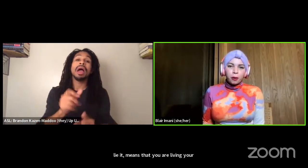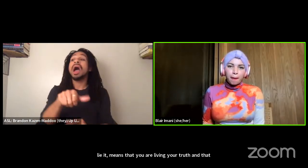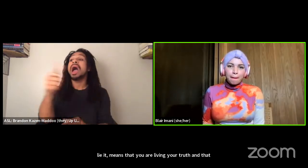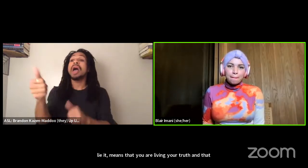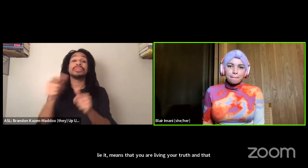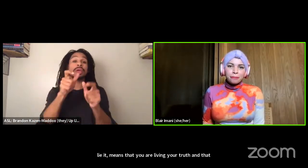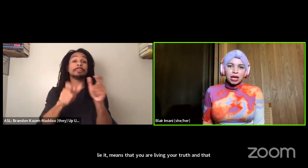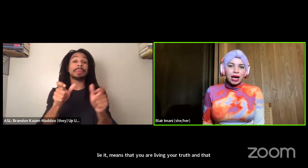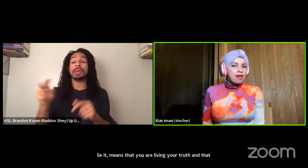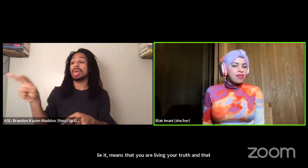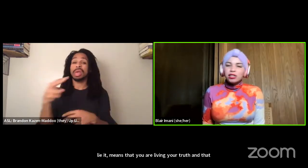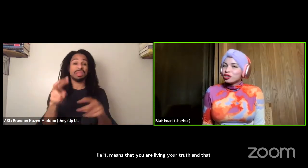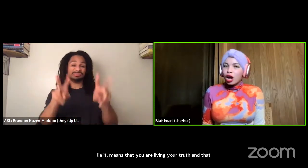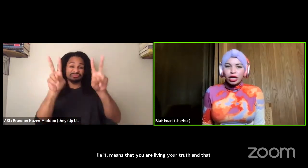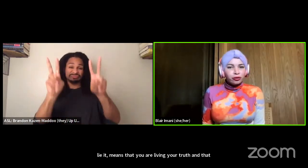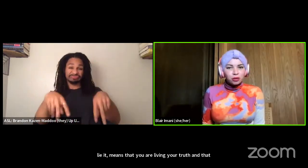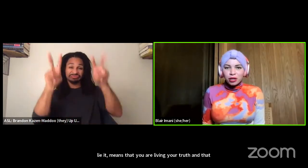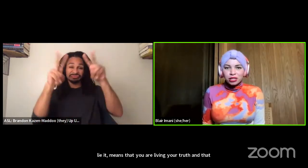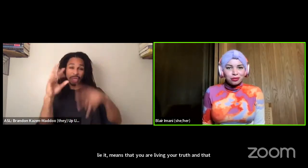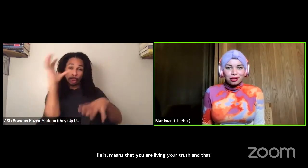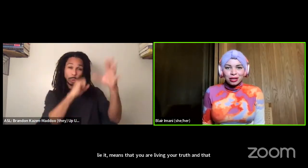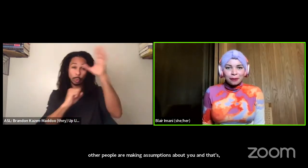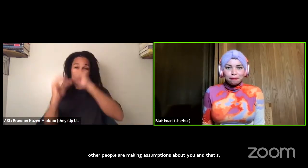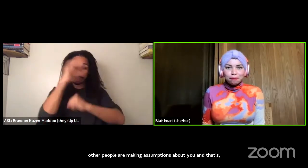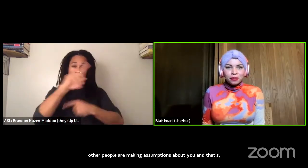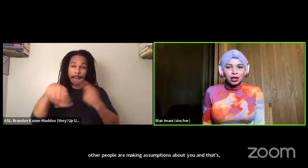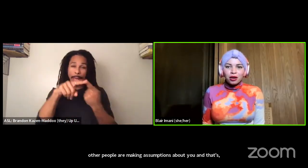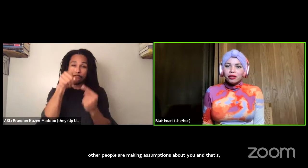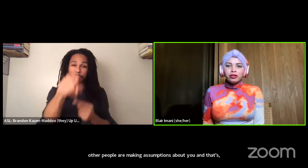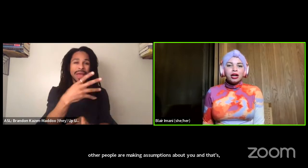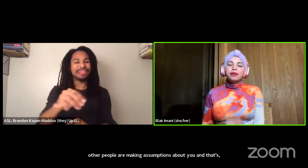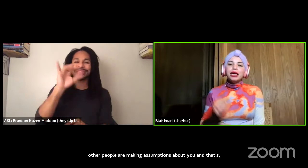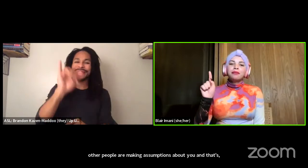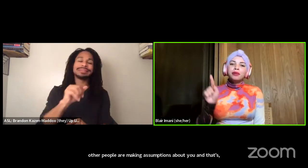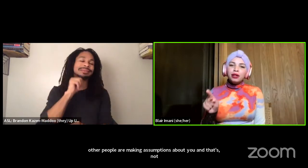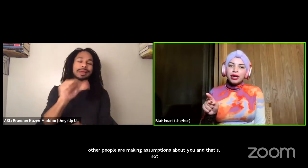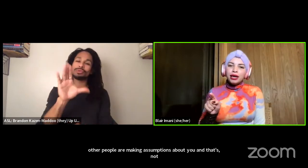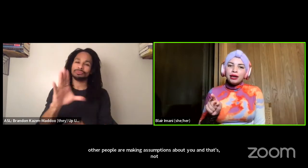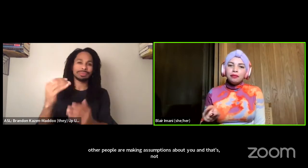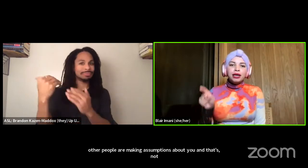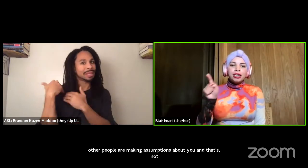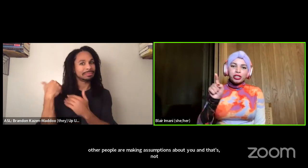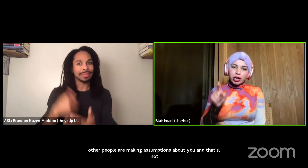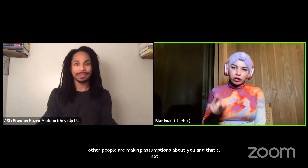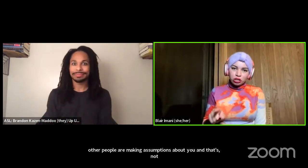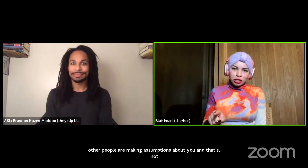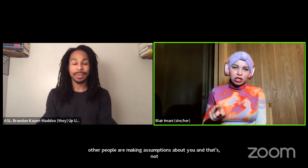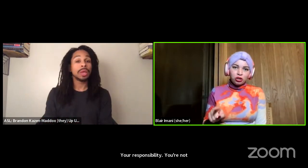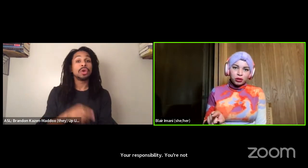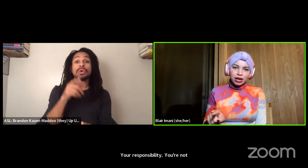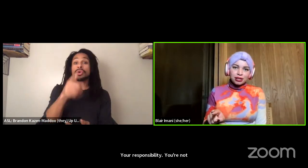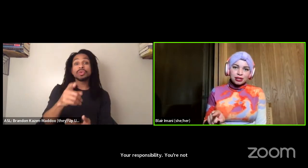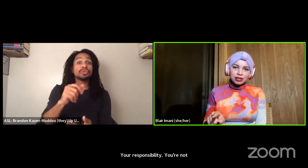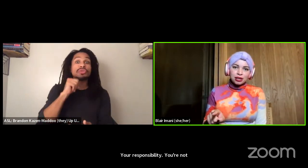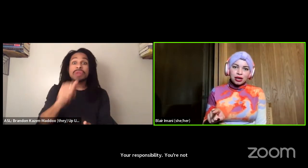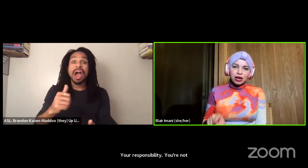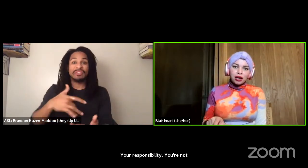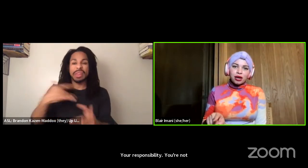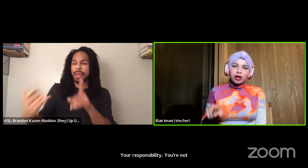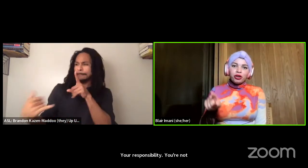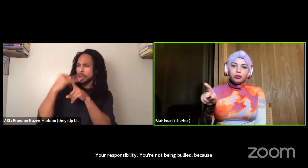assumptions about you. And that's not your responsibility. You're not being bullied because you're